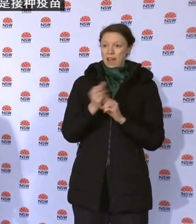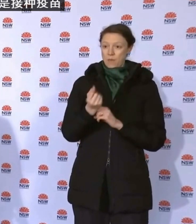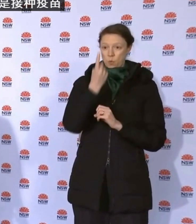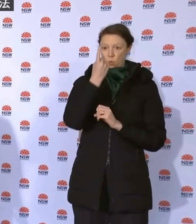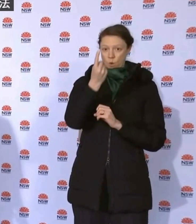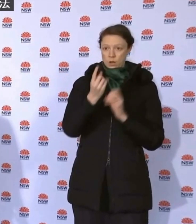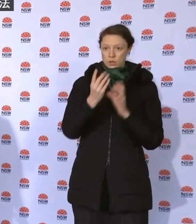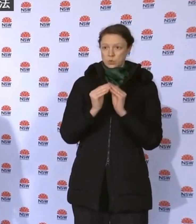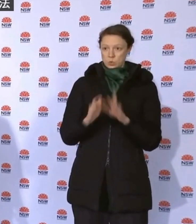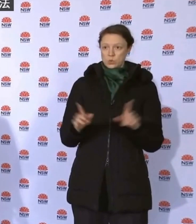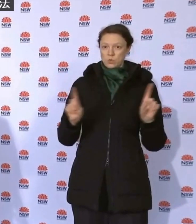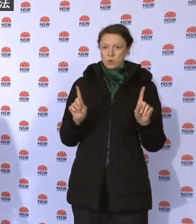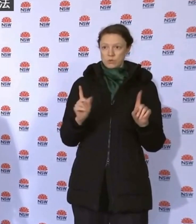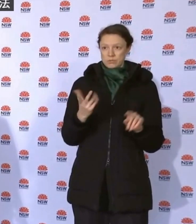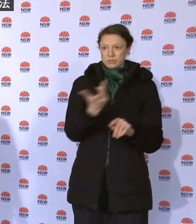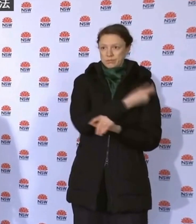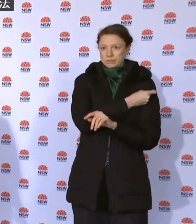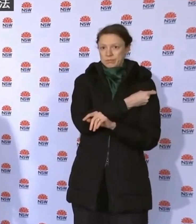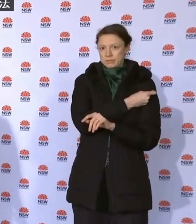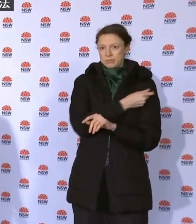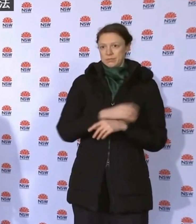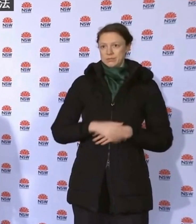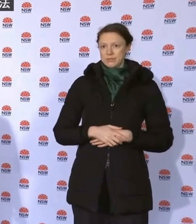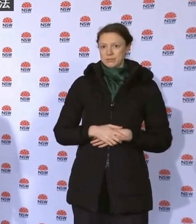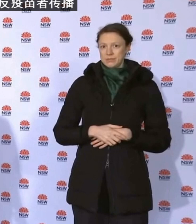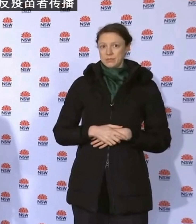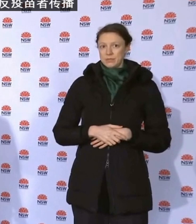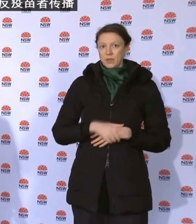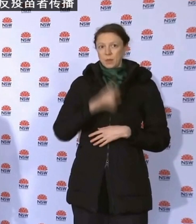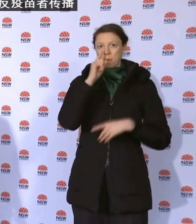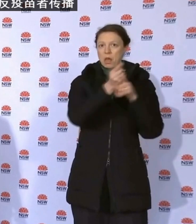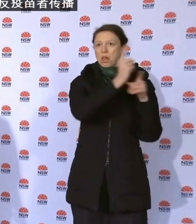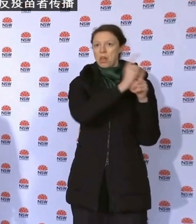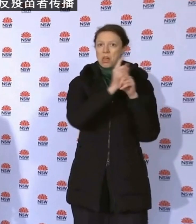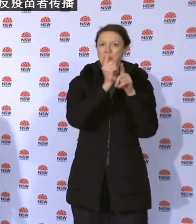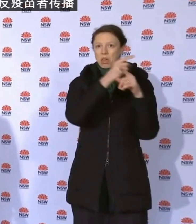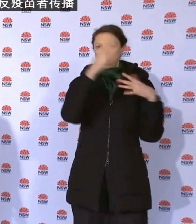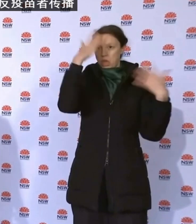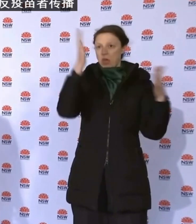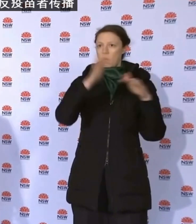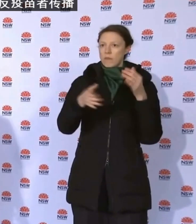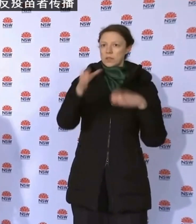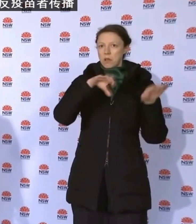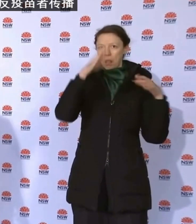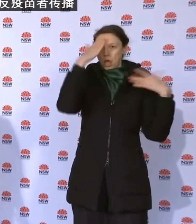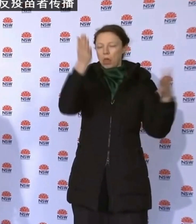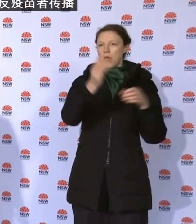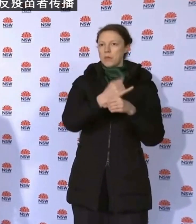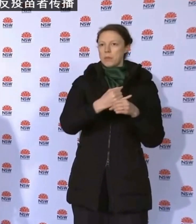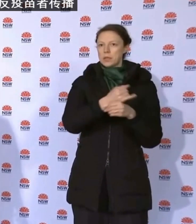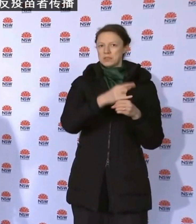vaccinated. Dismiss the ideas that aren't based in science or medicine or are propagated